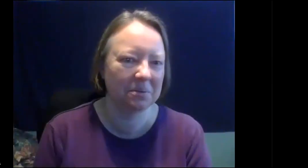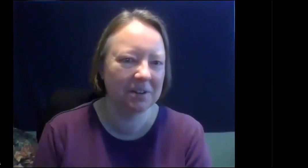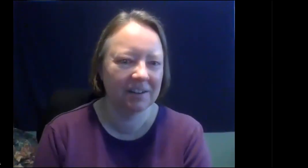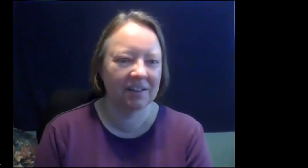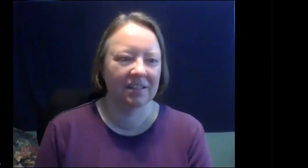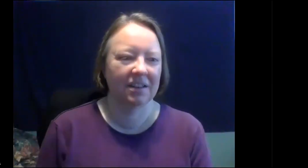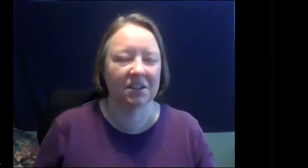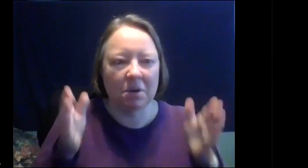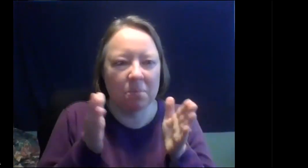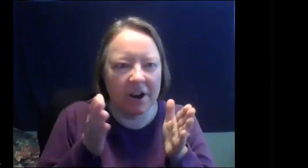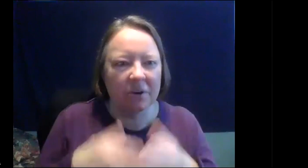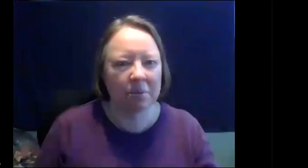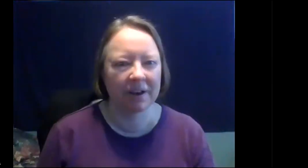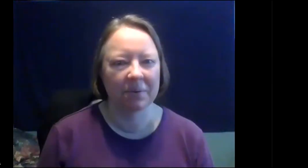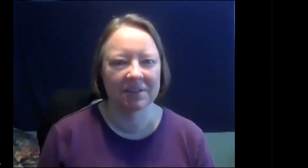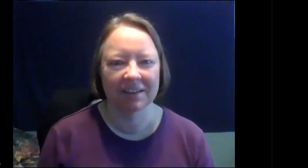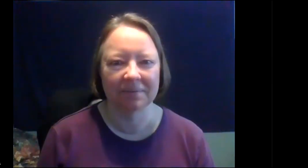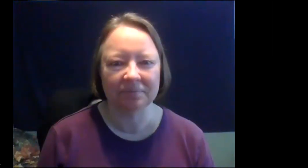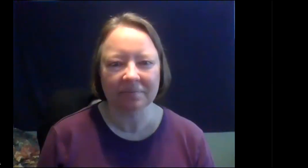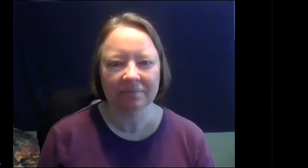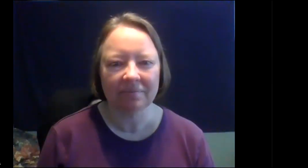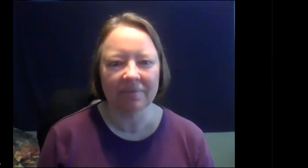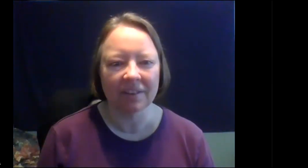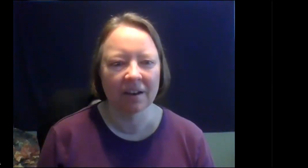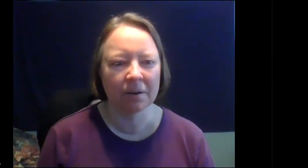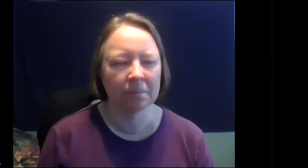through the small breakout room that I was in.